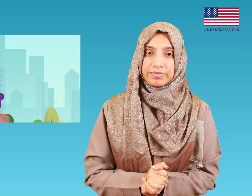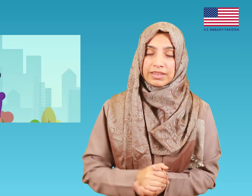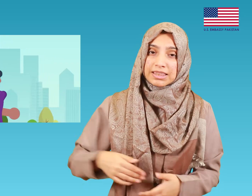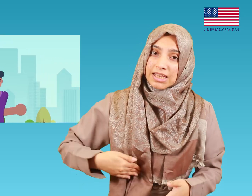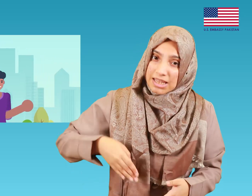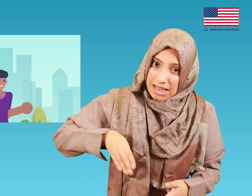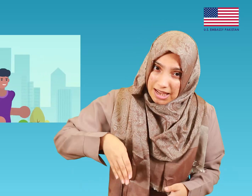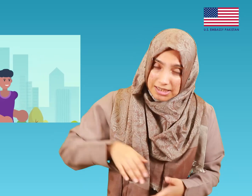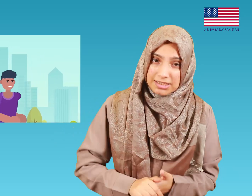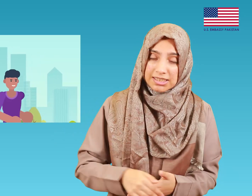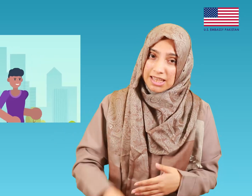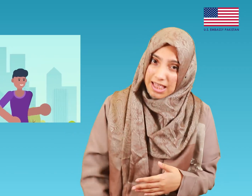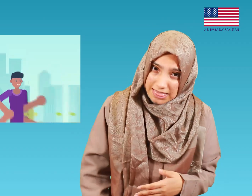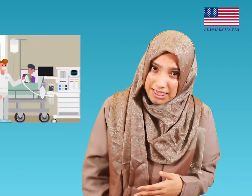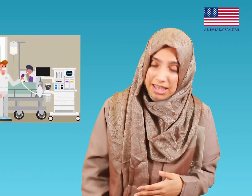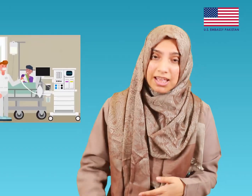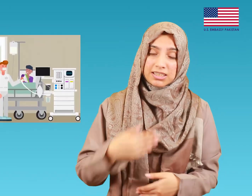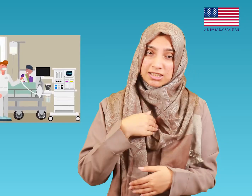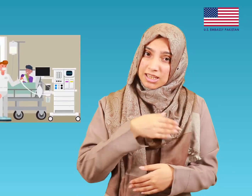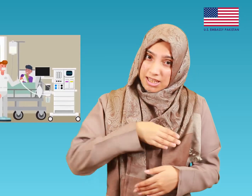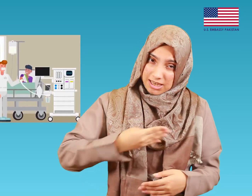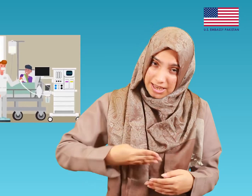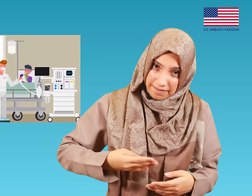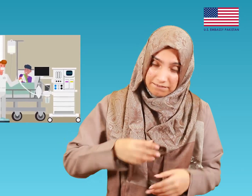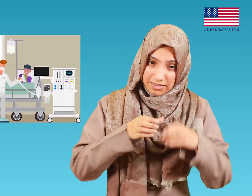lungs, legs, liver, and kidneys.